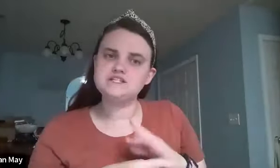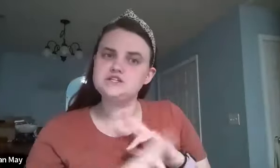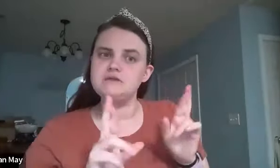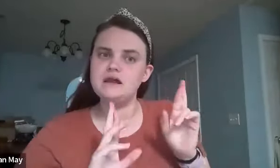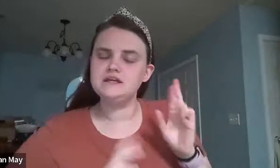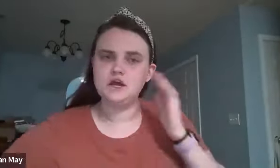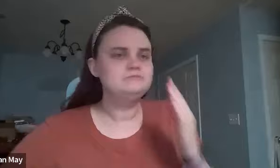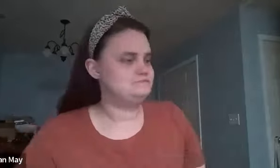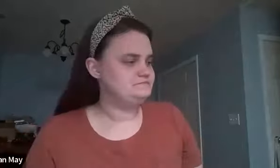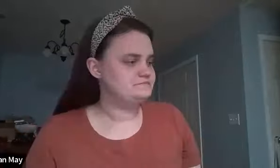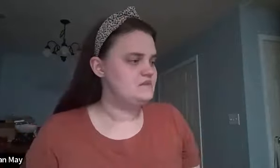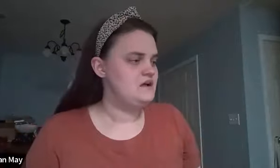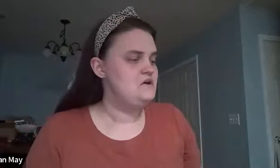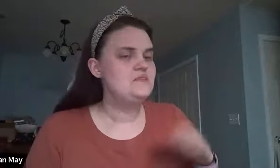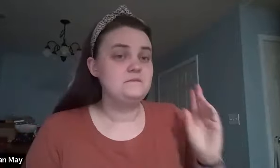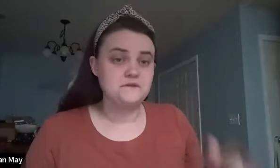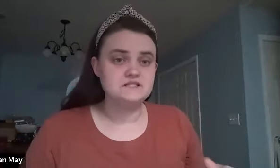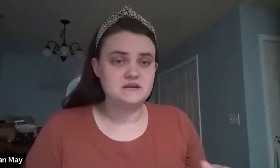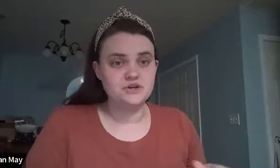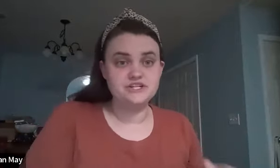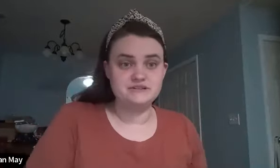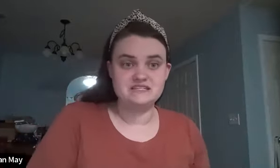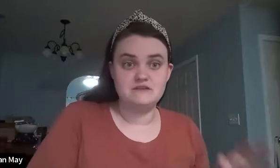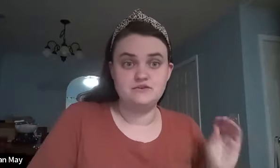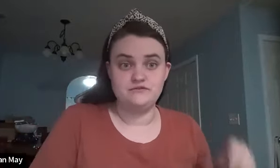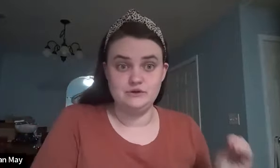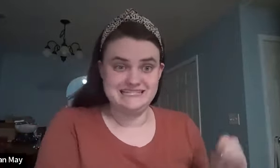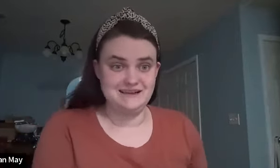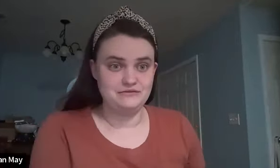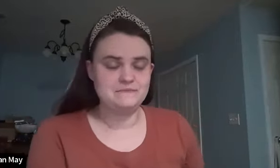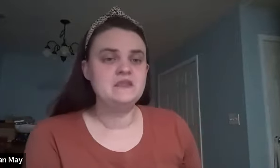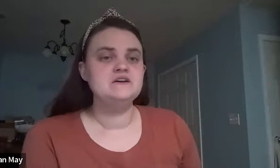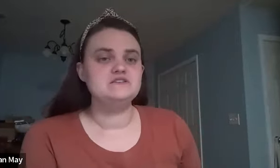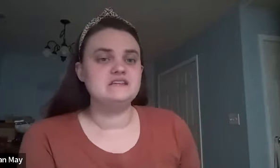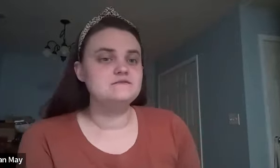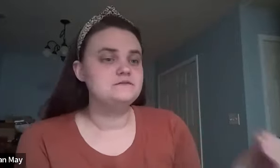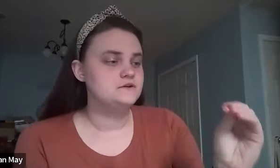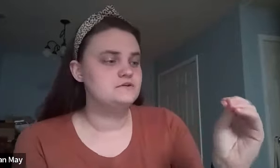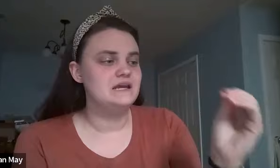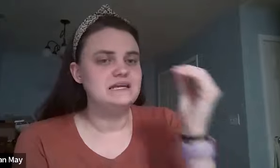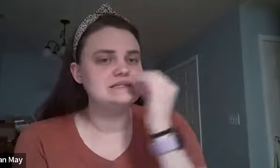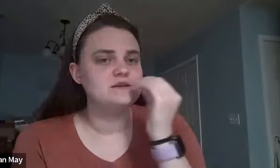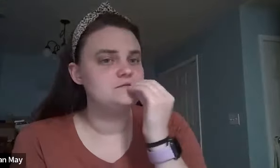so you get ready and know. The first sign we're going to do is the sign for food itself. So the sign for food is